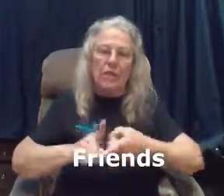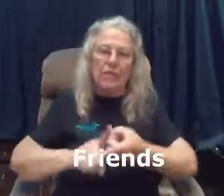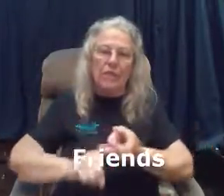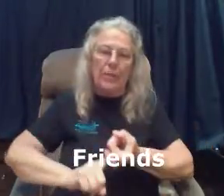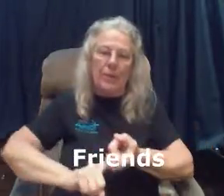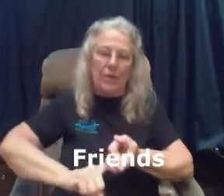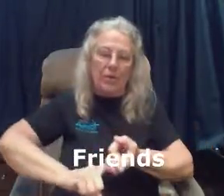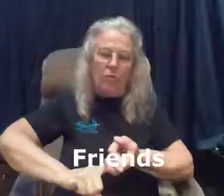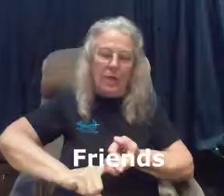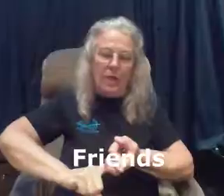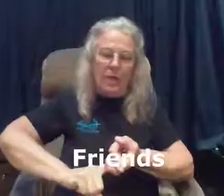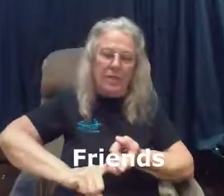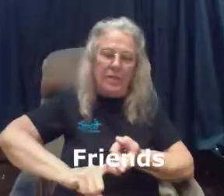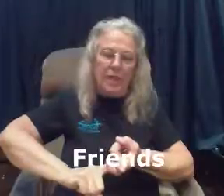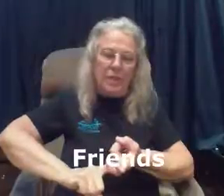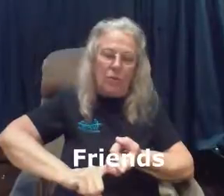then flipping it and grabbing it the other.